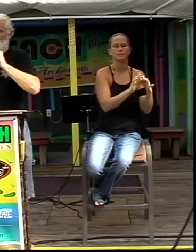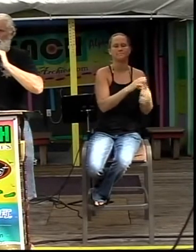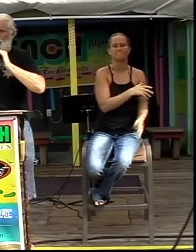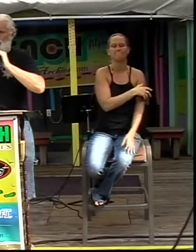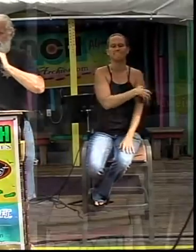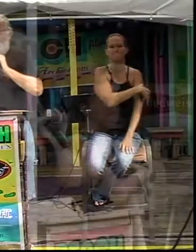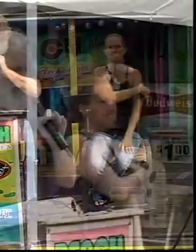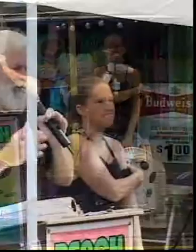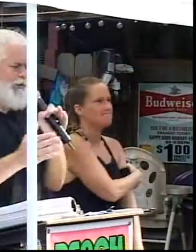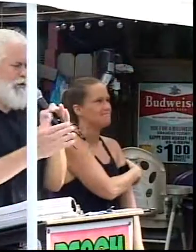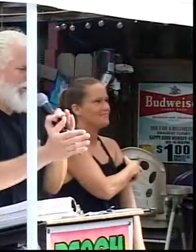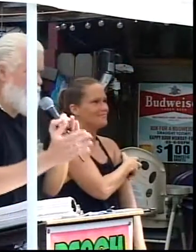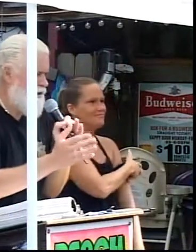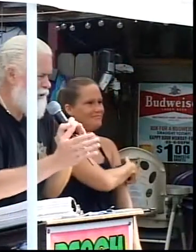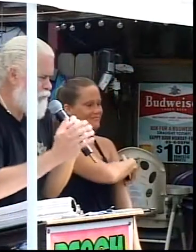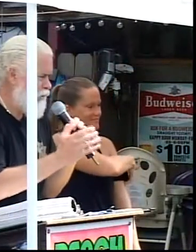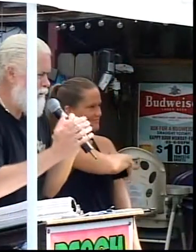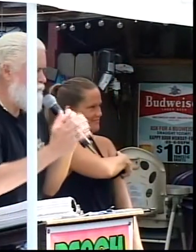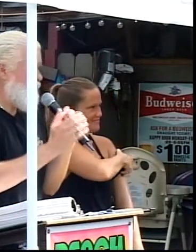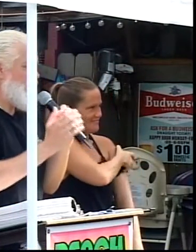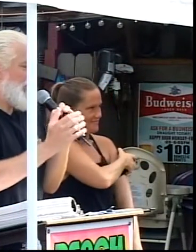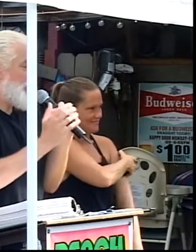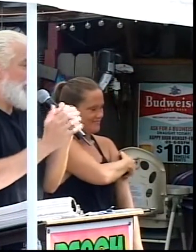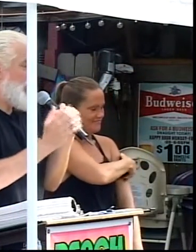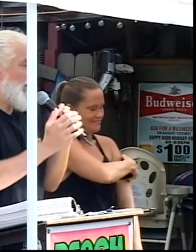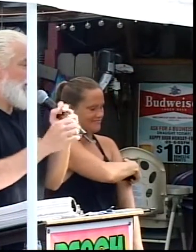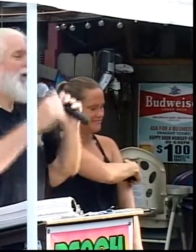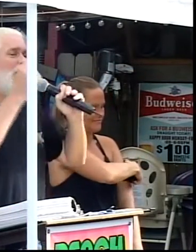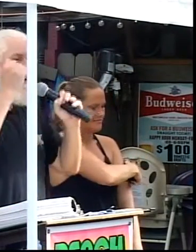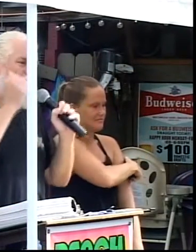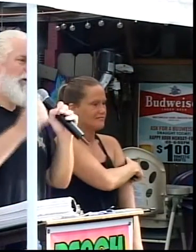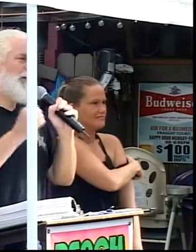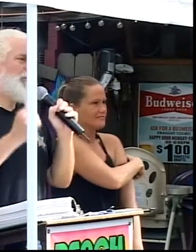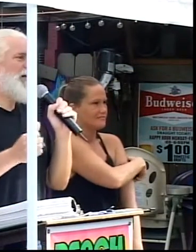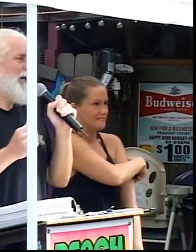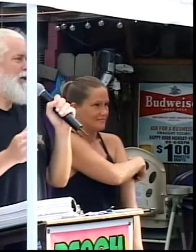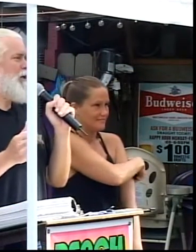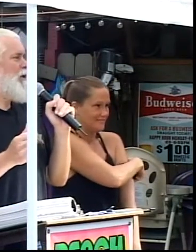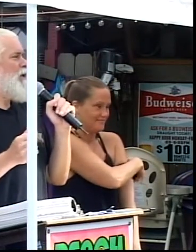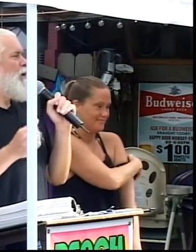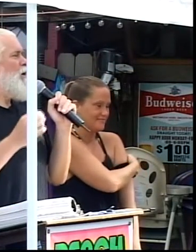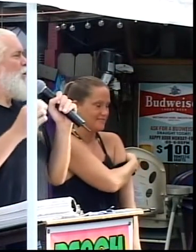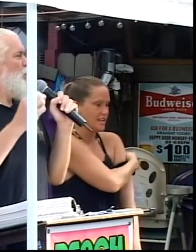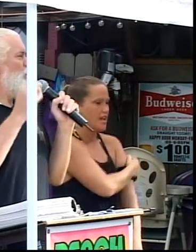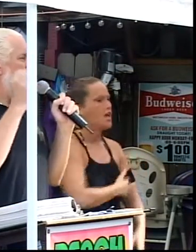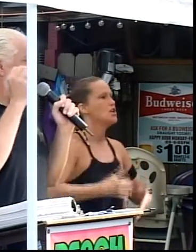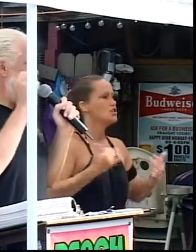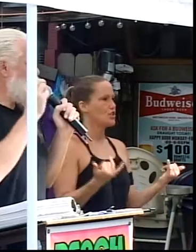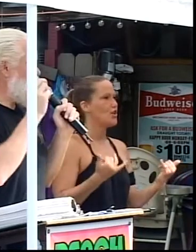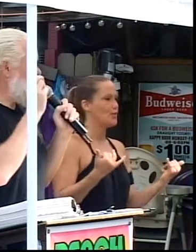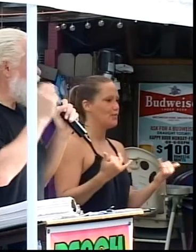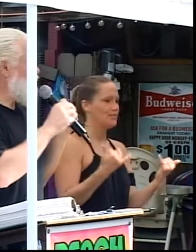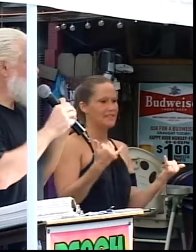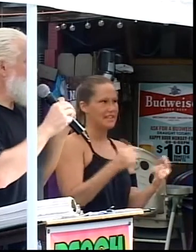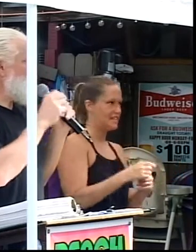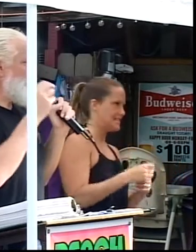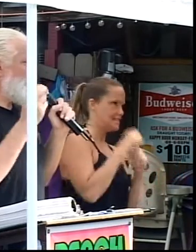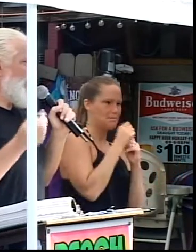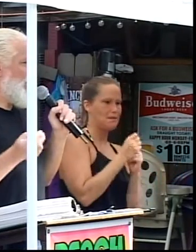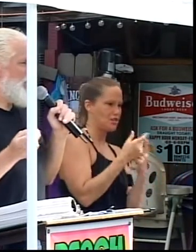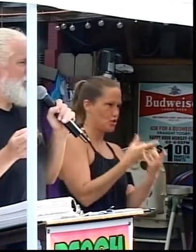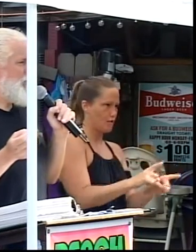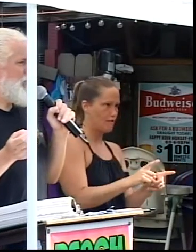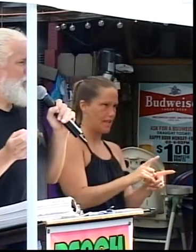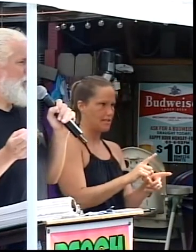all denominationalism and let's come in as one being and one body. Great plan. But if you're putting your plan